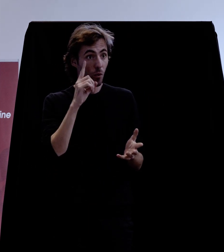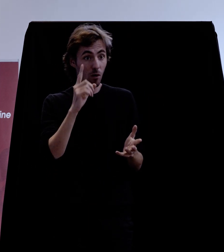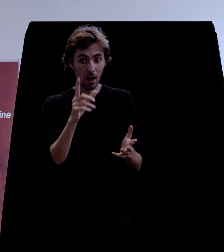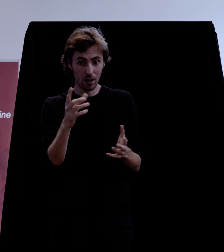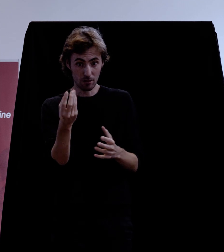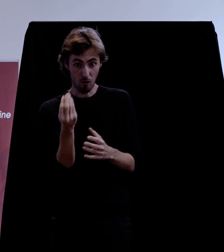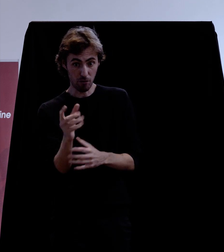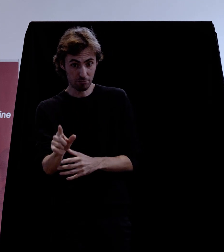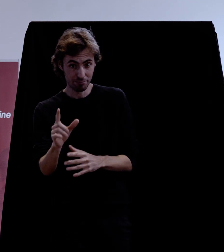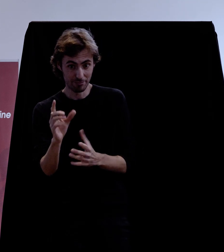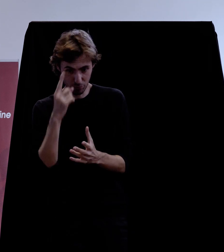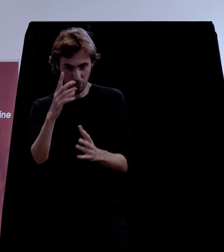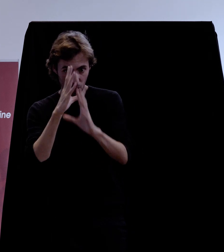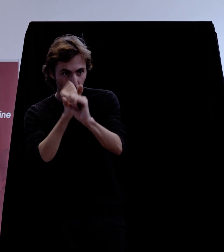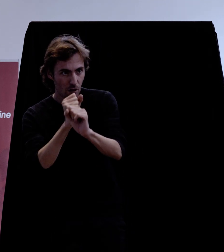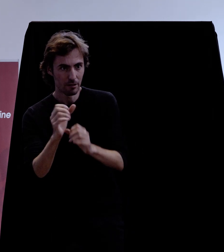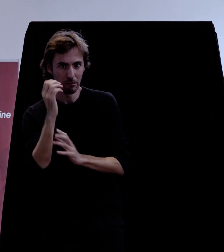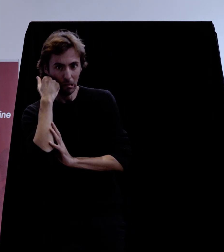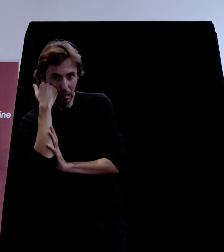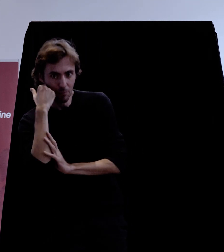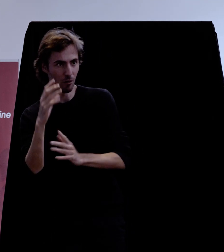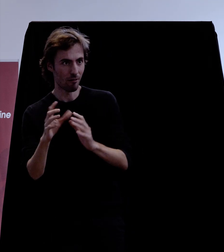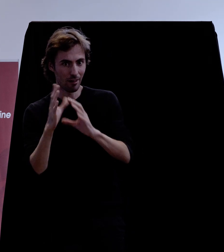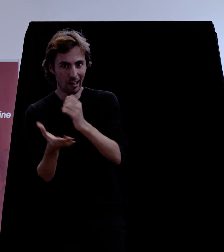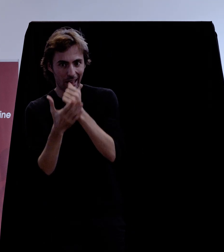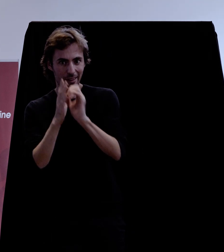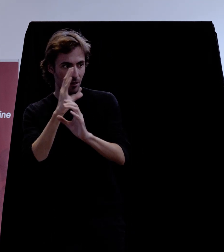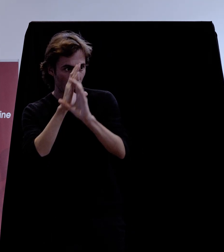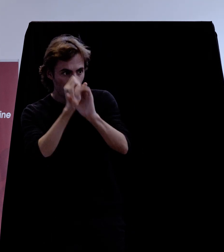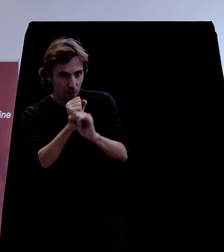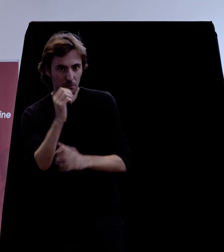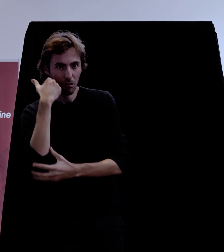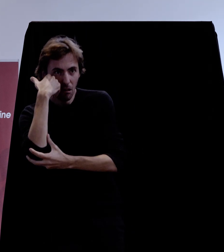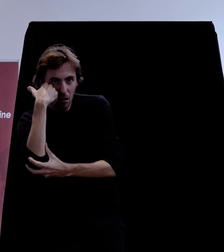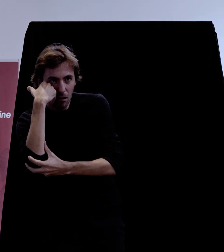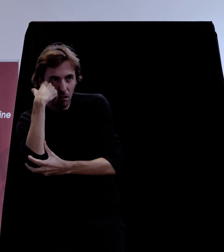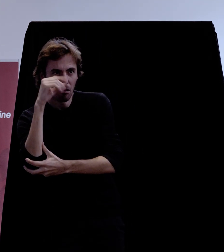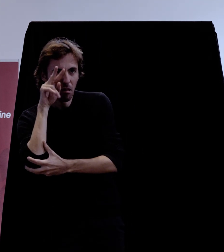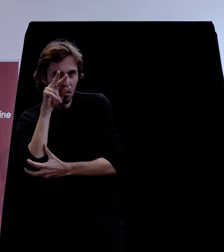Because otherwise, you've got what was referred to earlier as